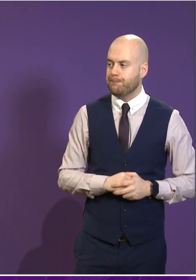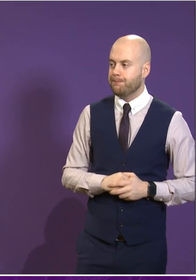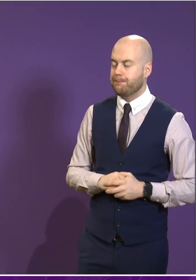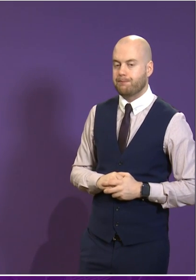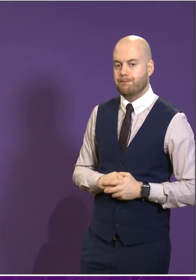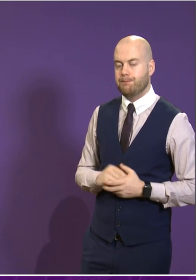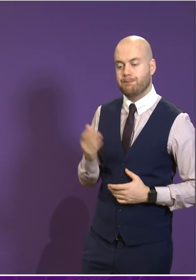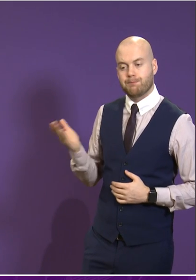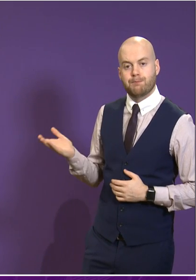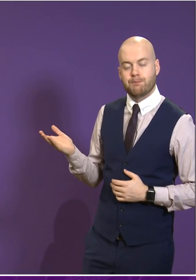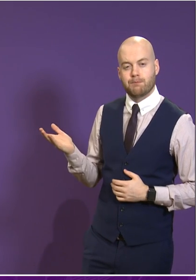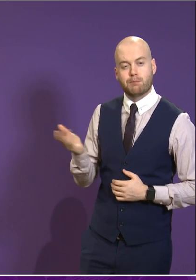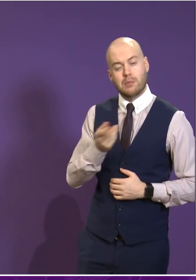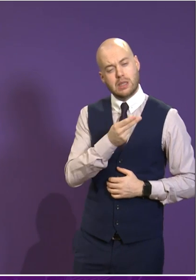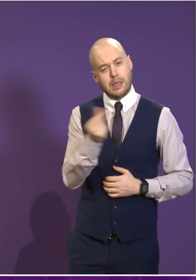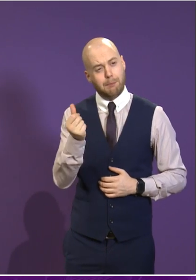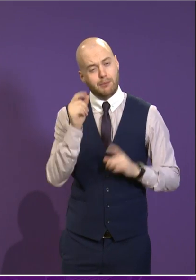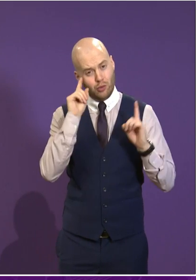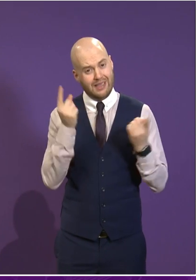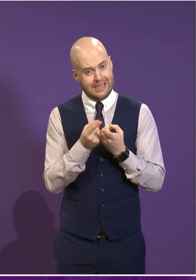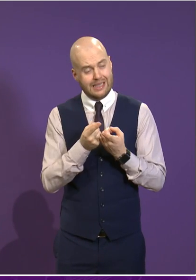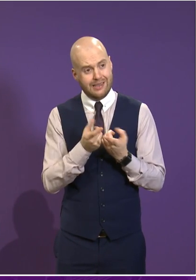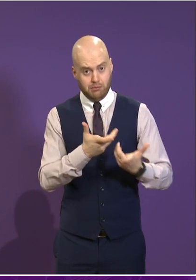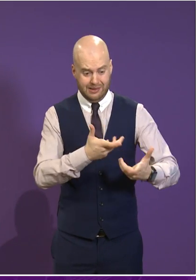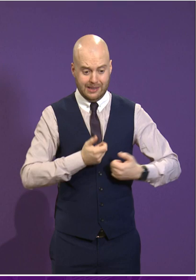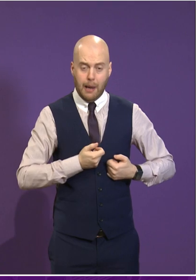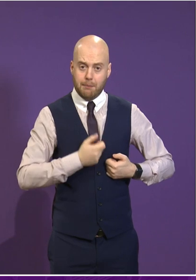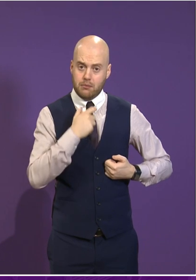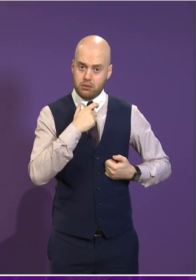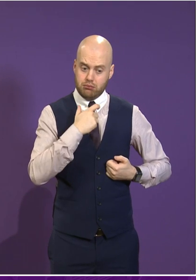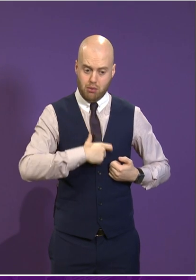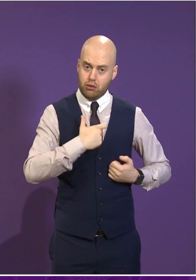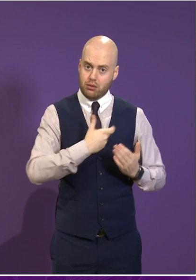personal statements in the admissions process, and some